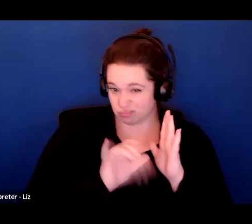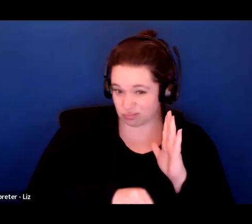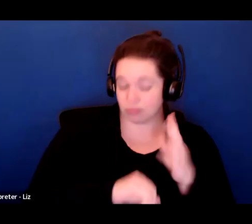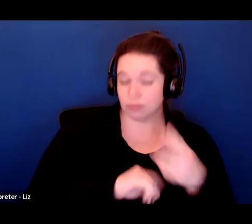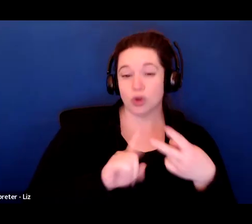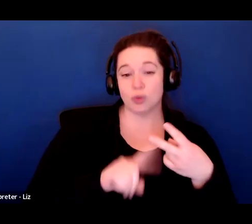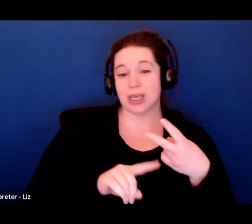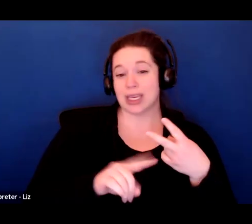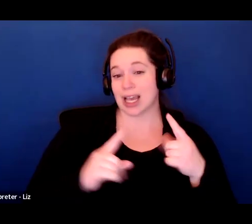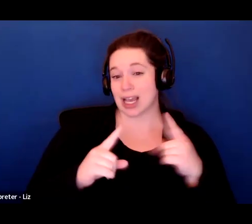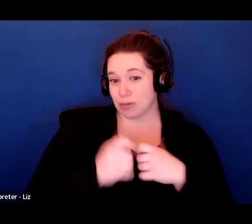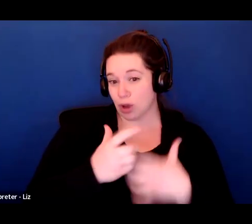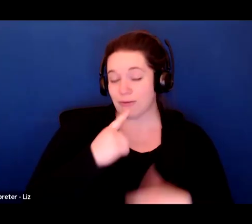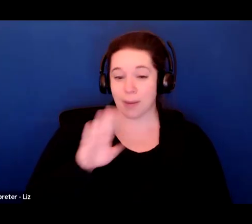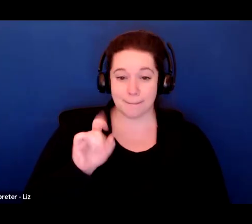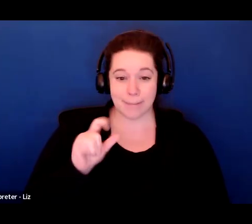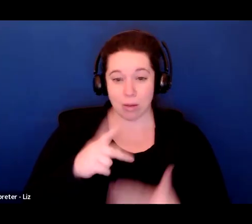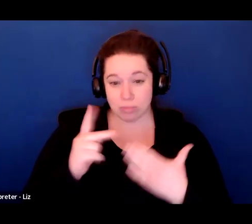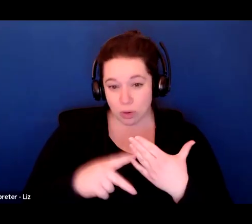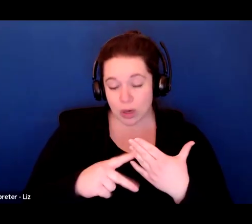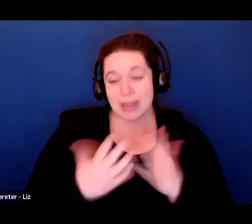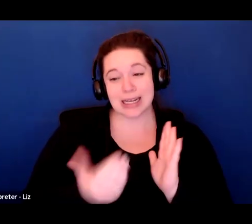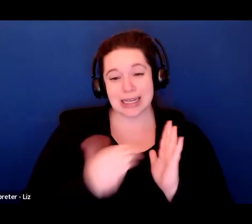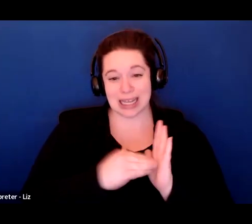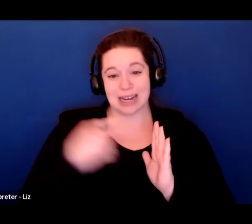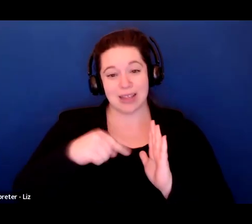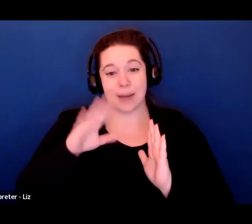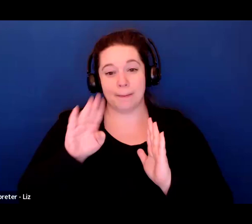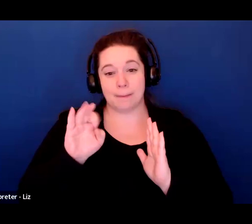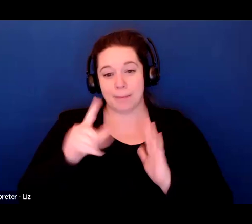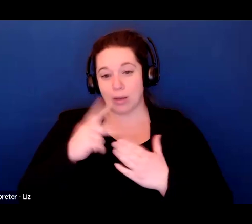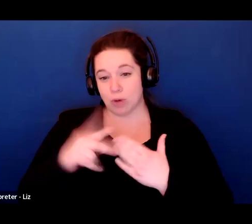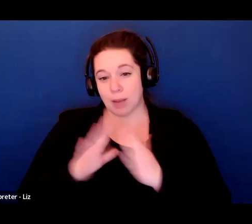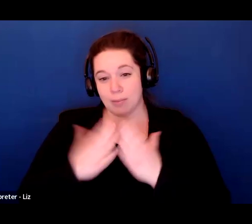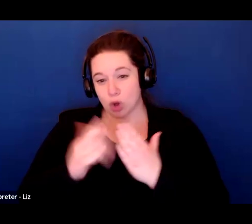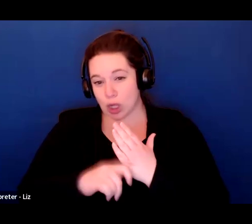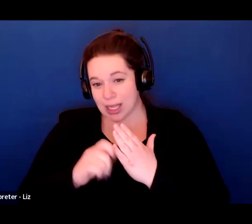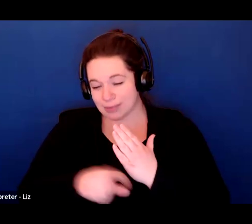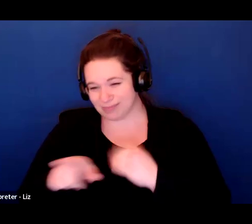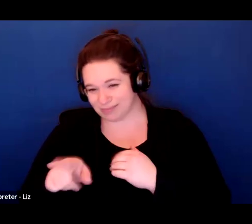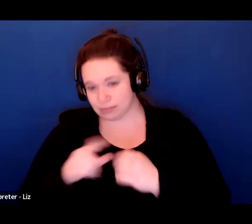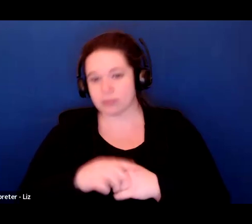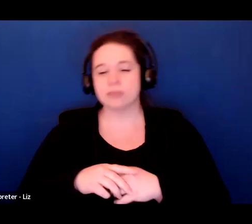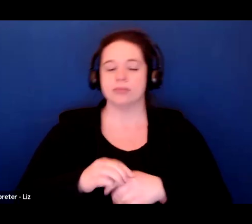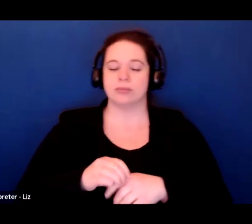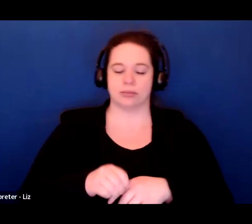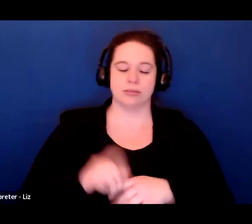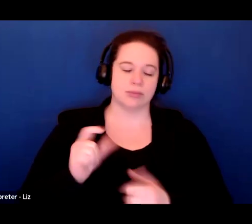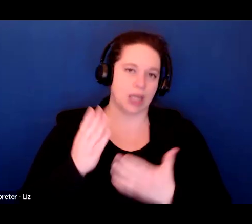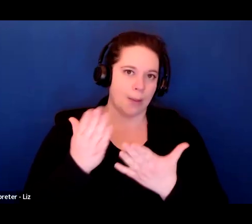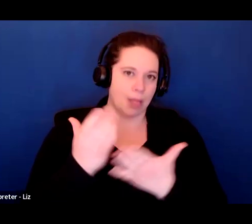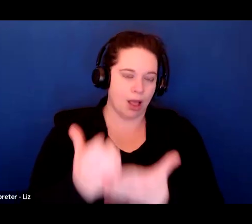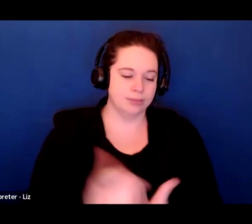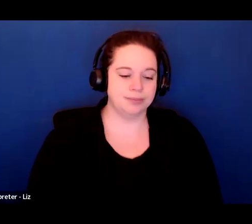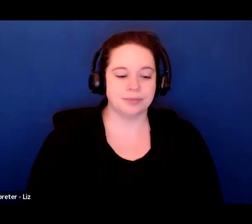be a complication of the bowel program. And again, we have that bowel program booklet, so that helps a lot.